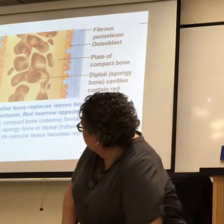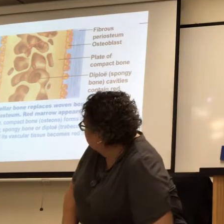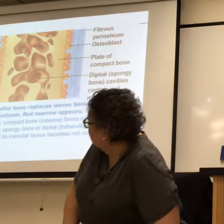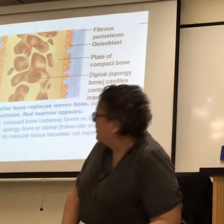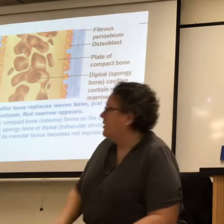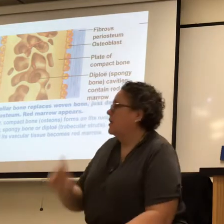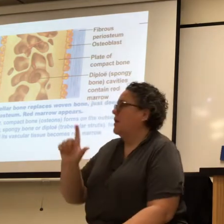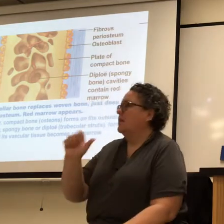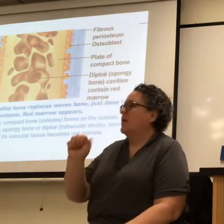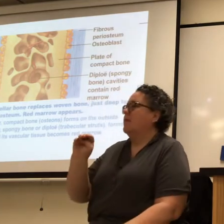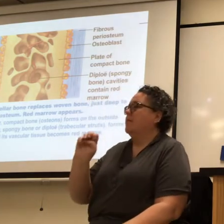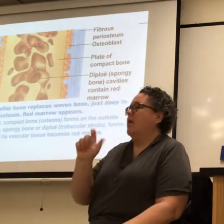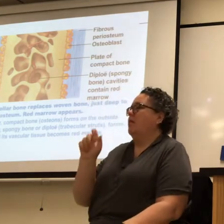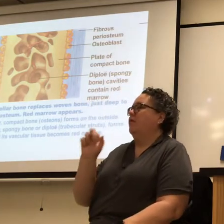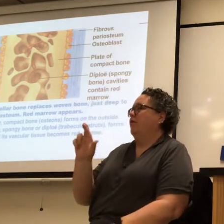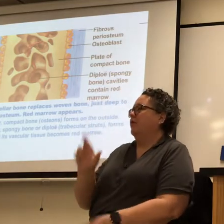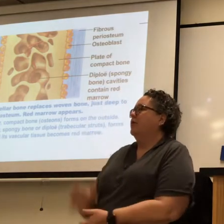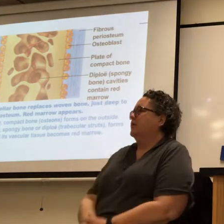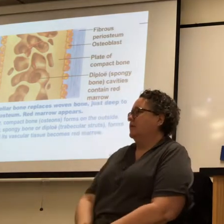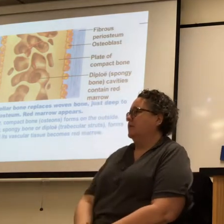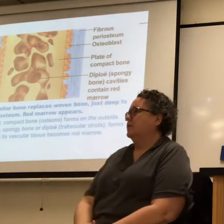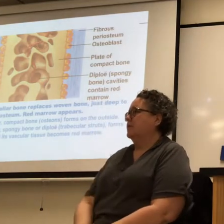Replaces